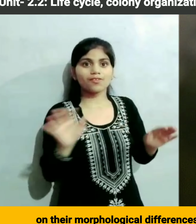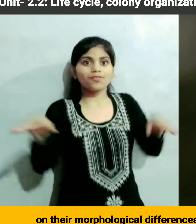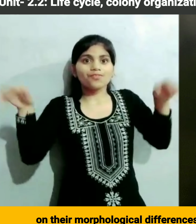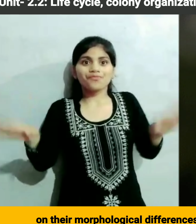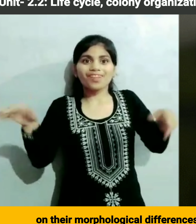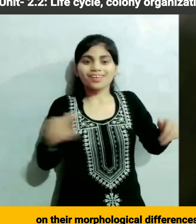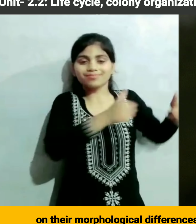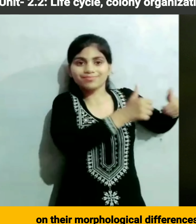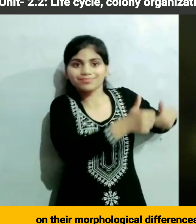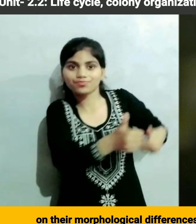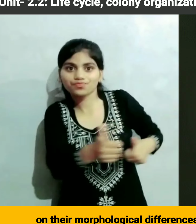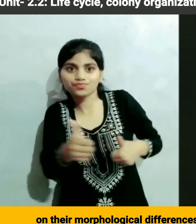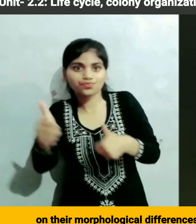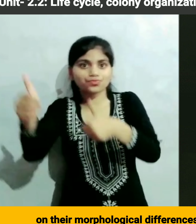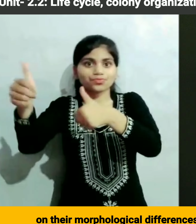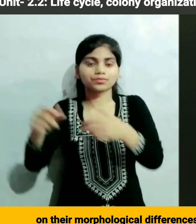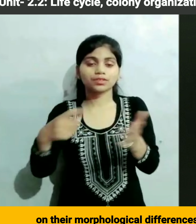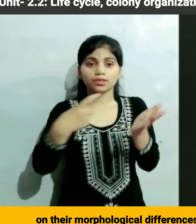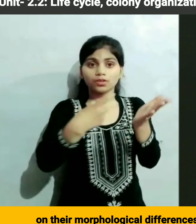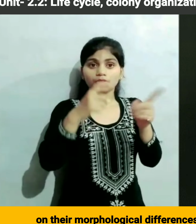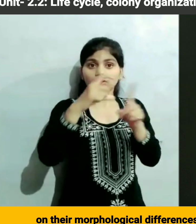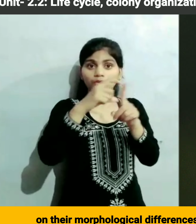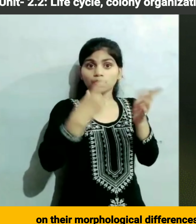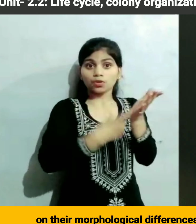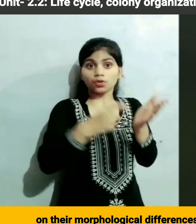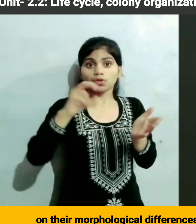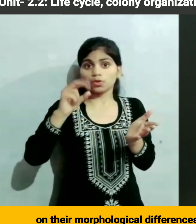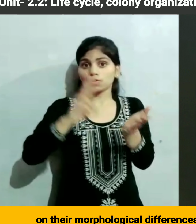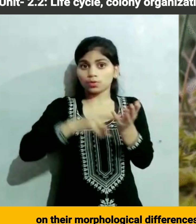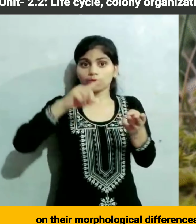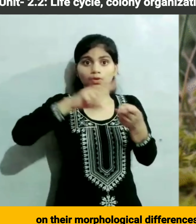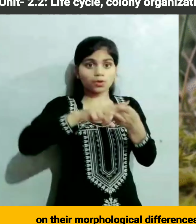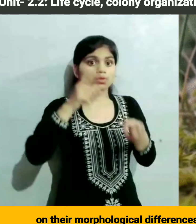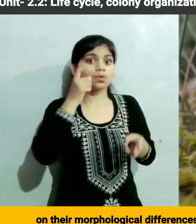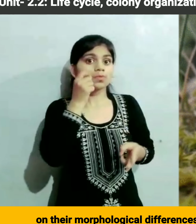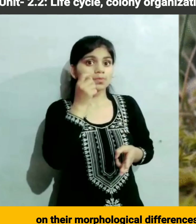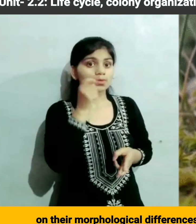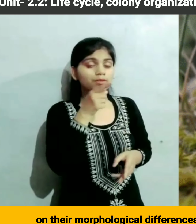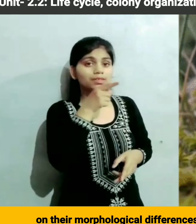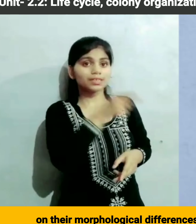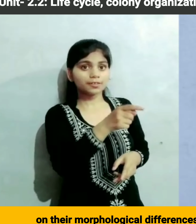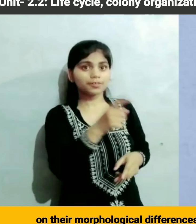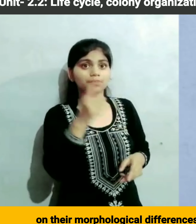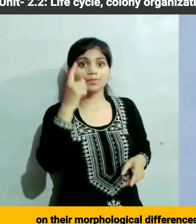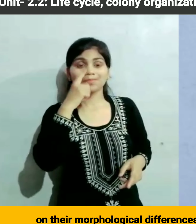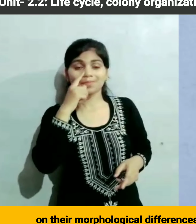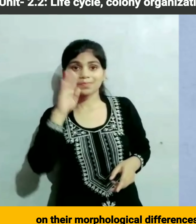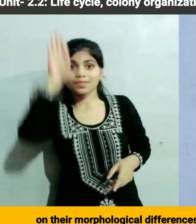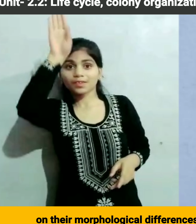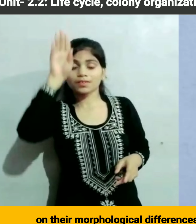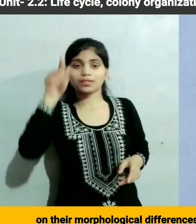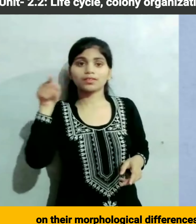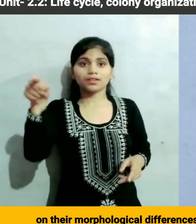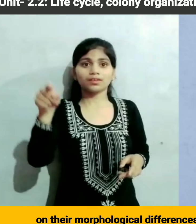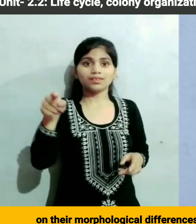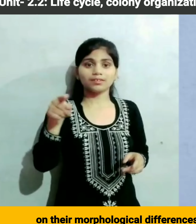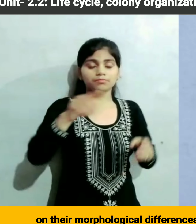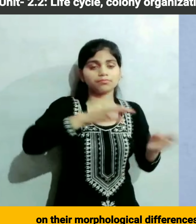The drone bees that mate with the queen bee die afterwards.